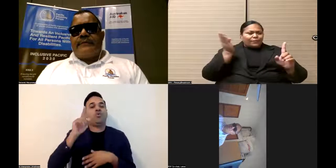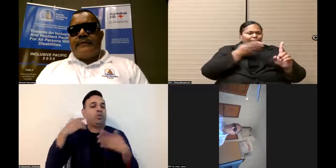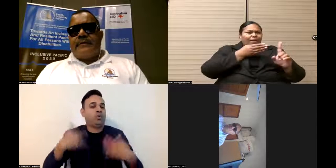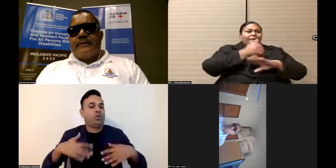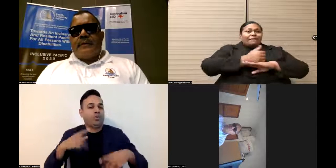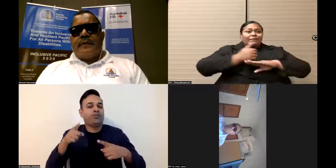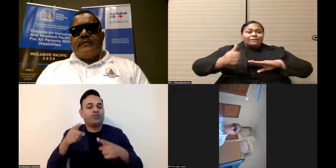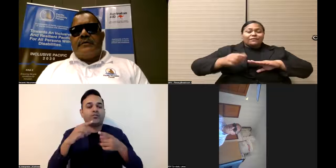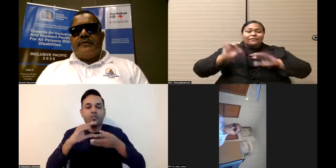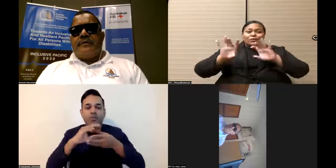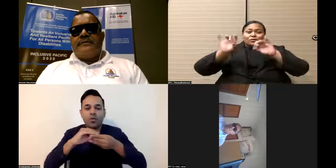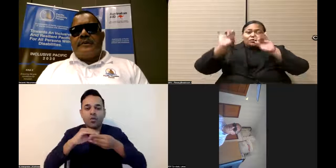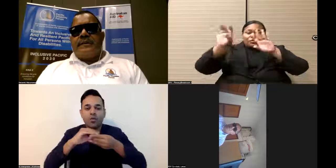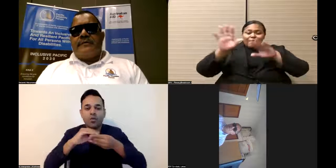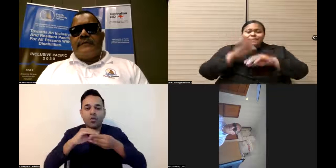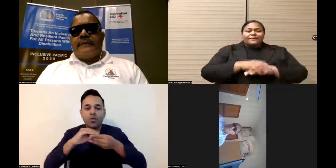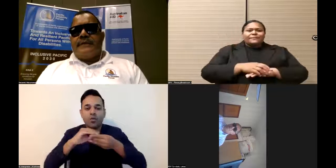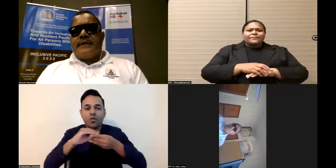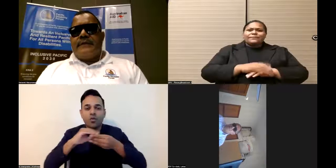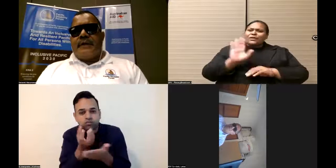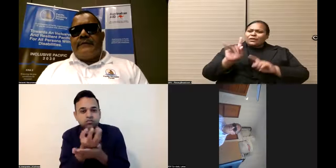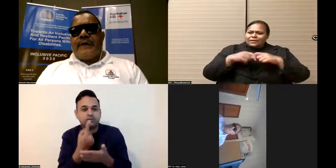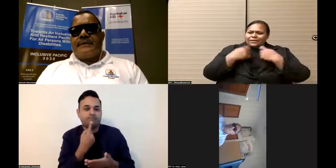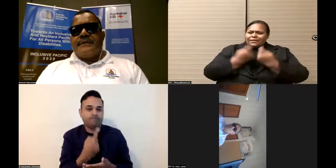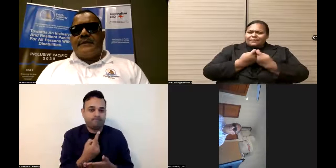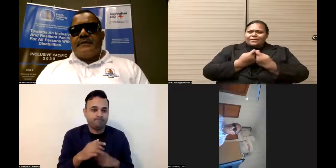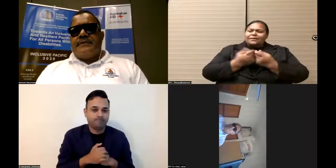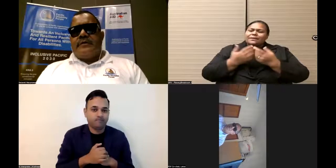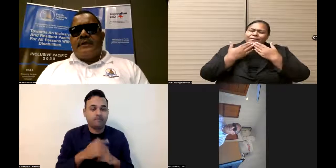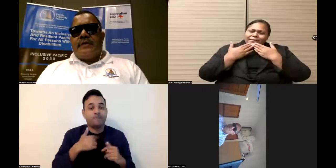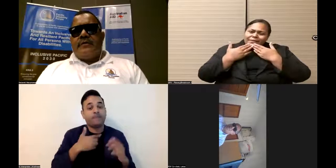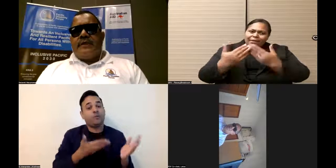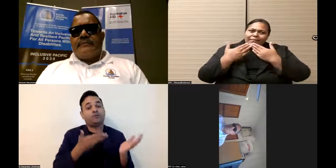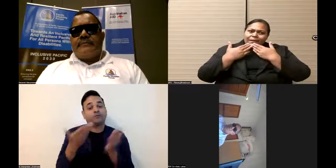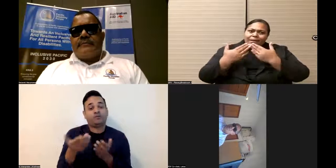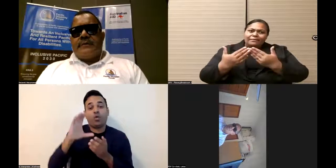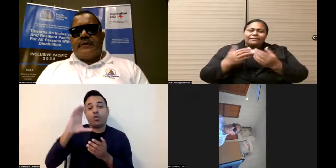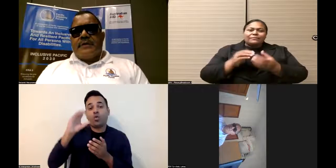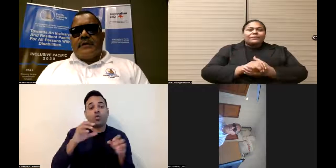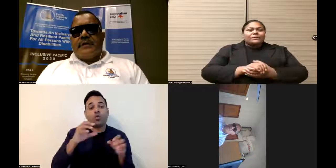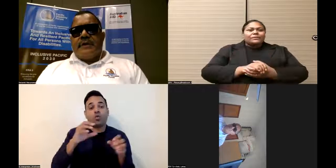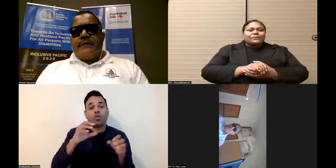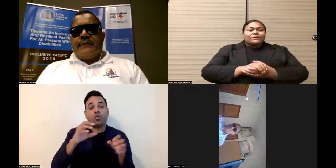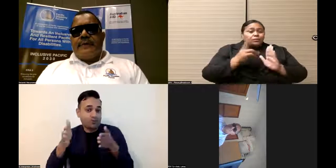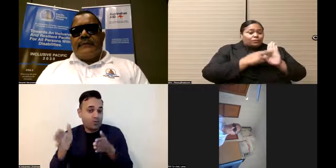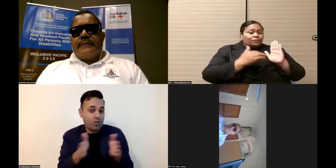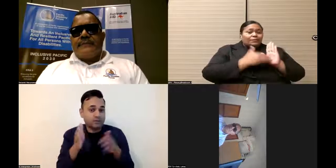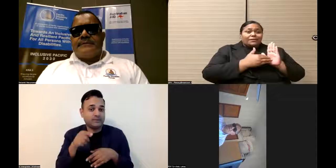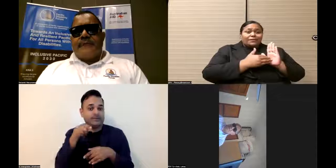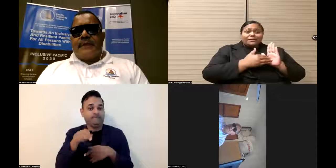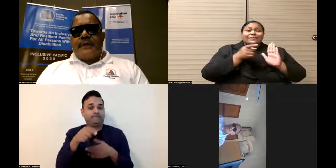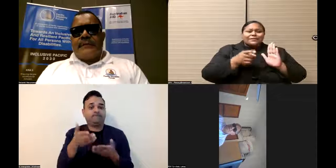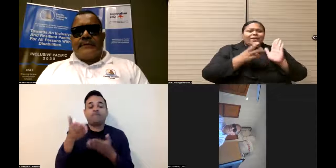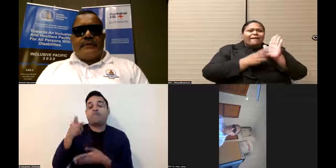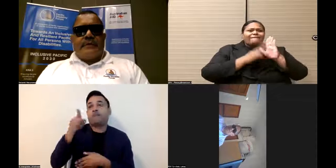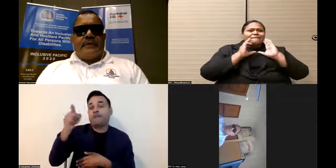vinaka pagalib. To the New Zealand, to the Government of New Zealand, MFAT, Georgia, and your team. Thank you very, very